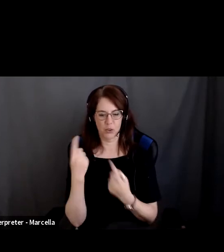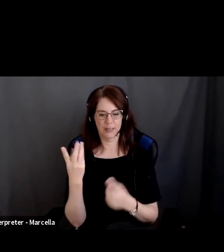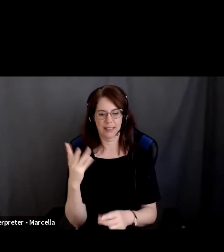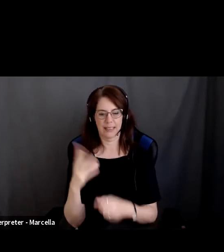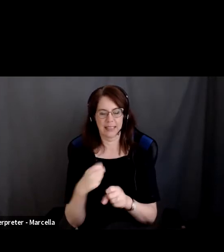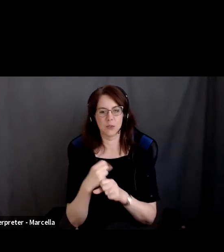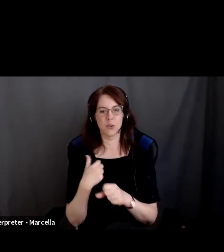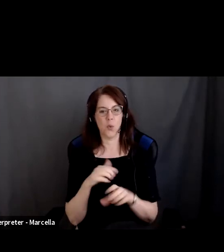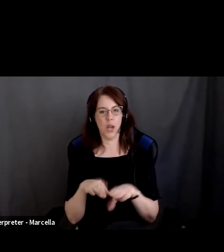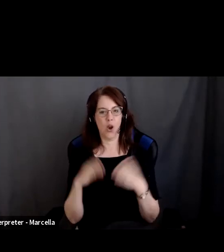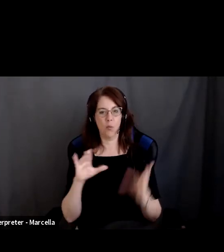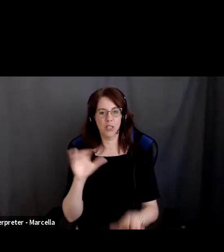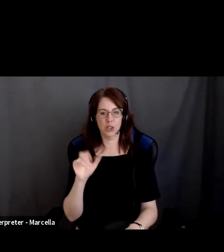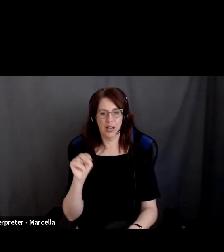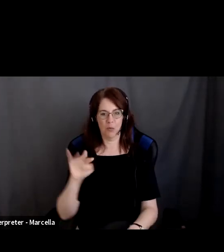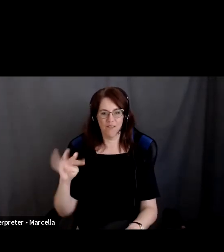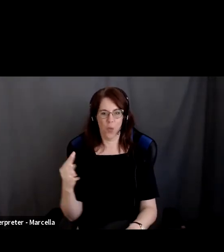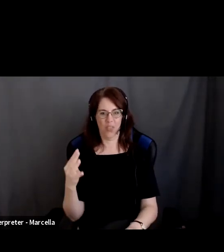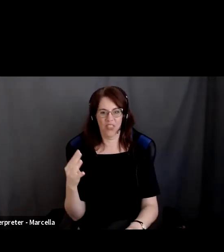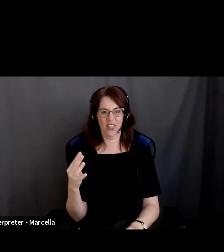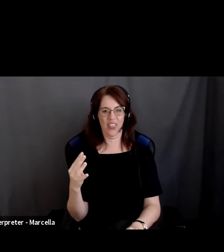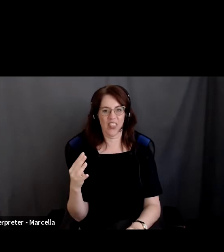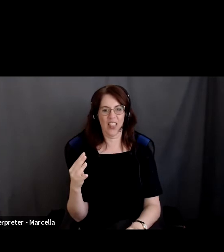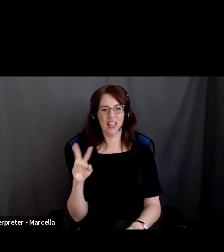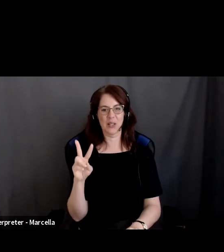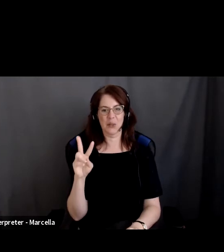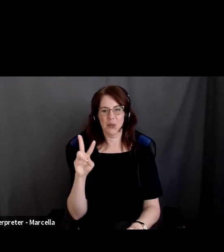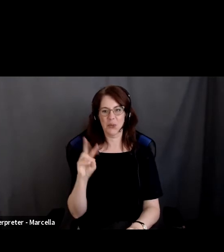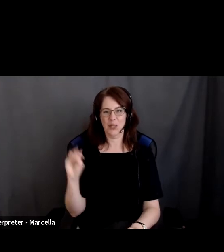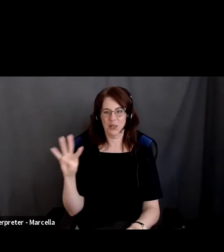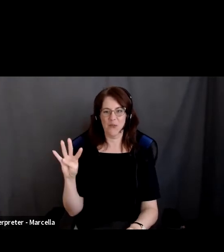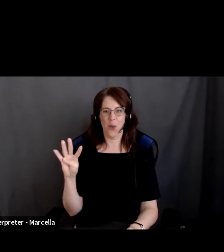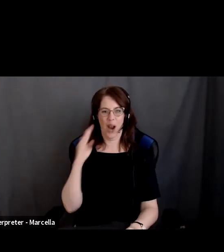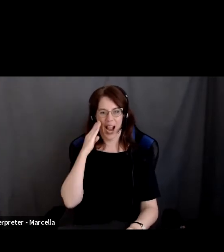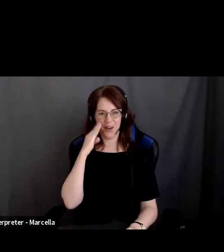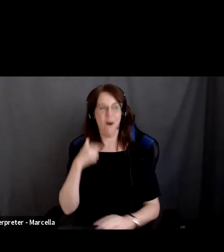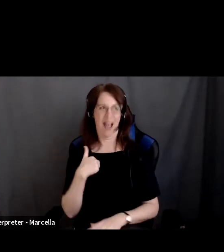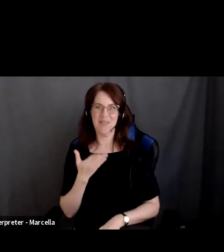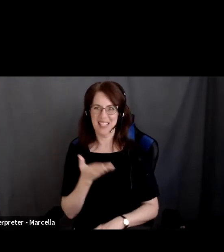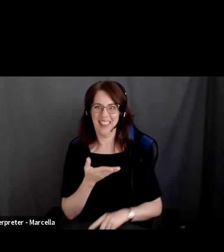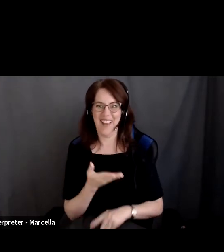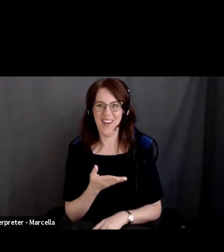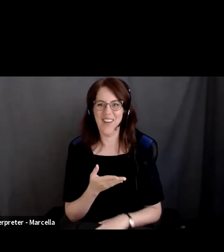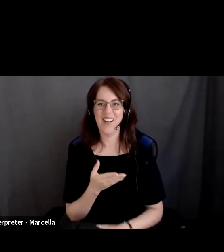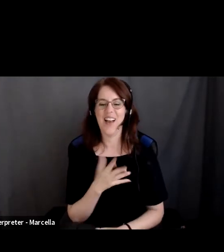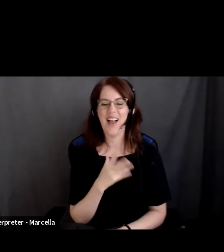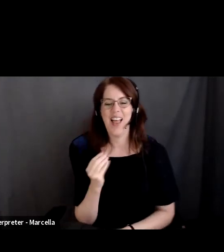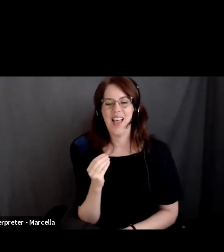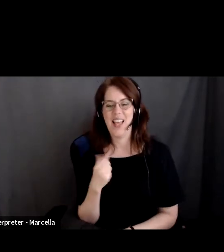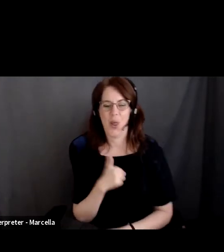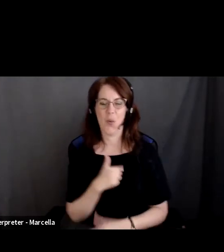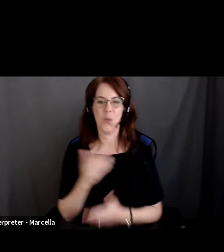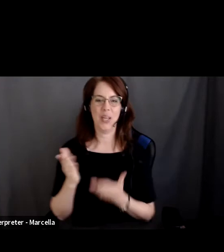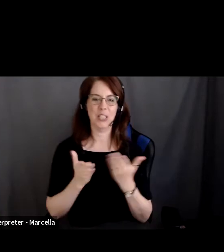We opened on January the 4th of 2004, I know because I was there. And we